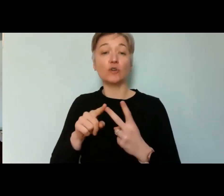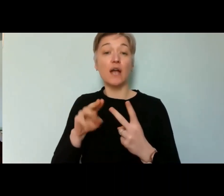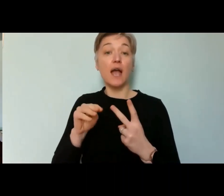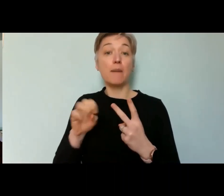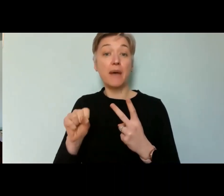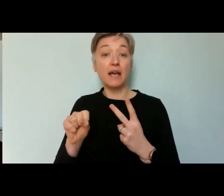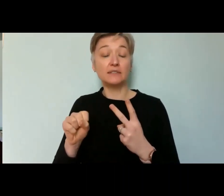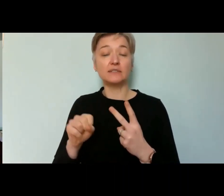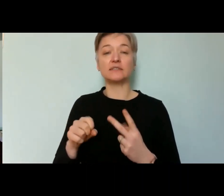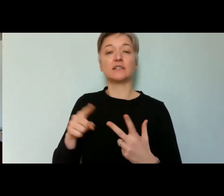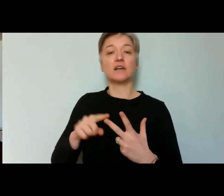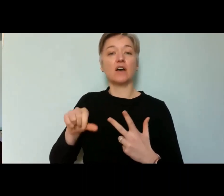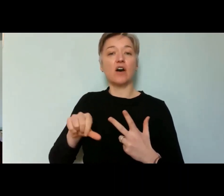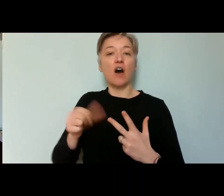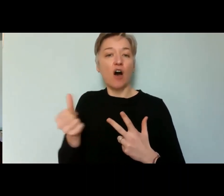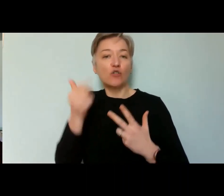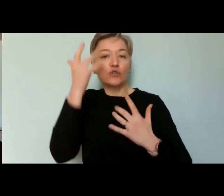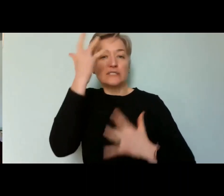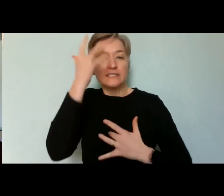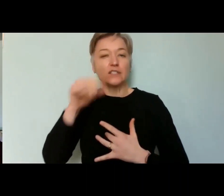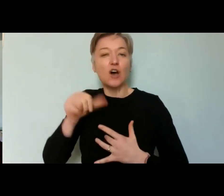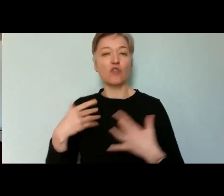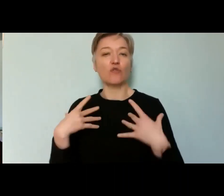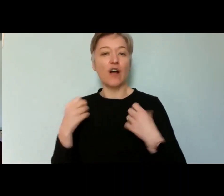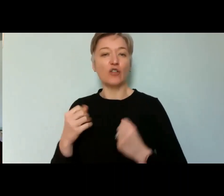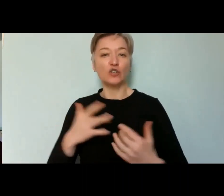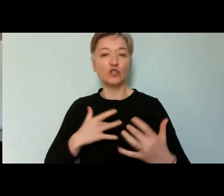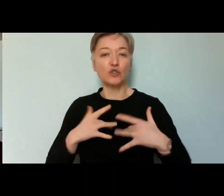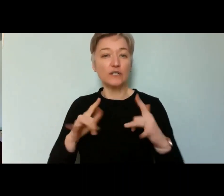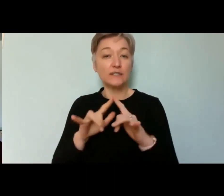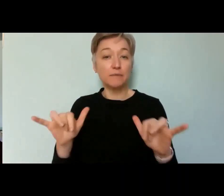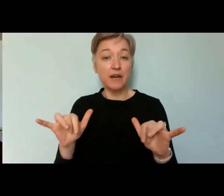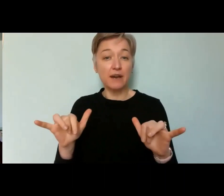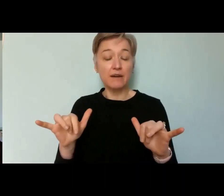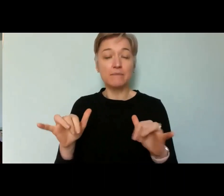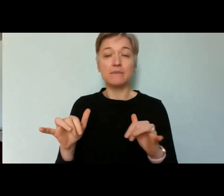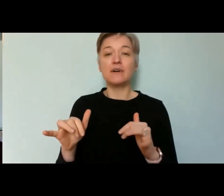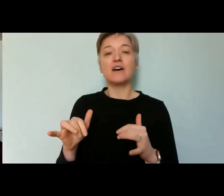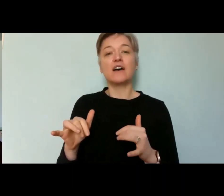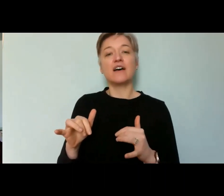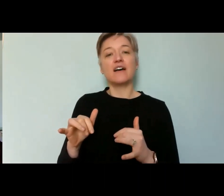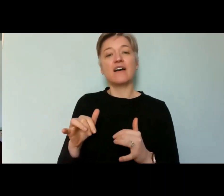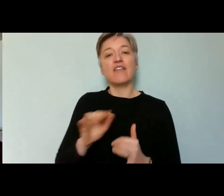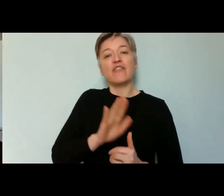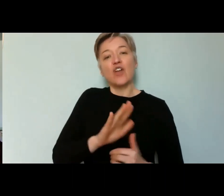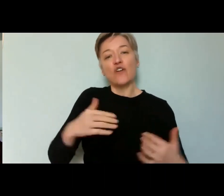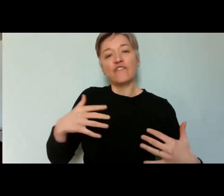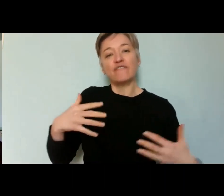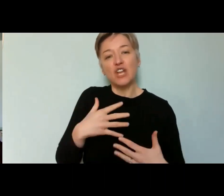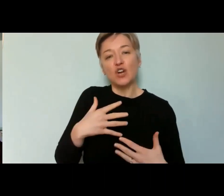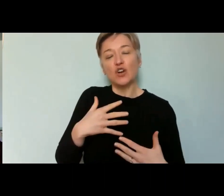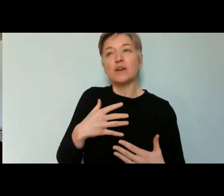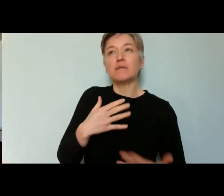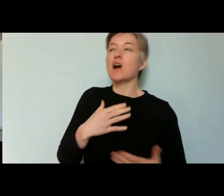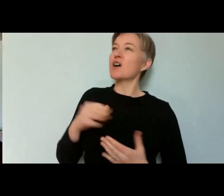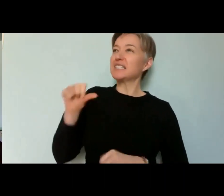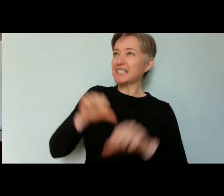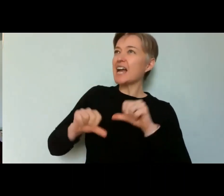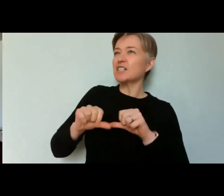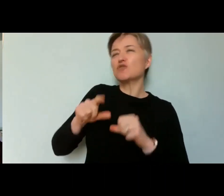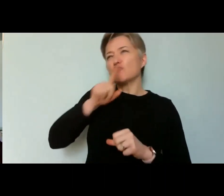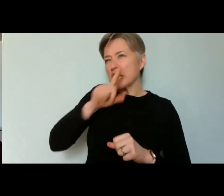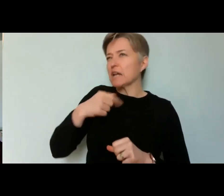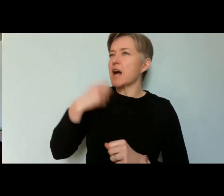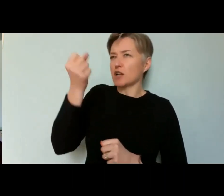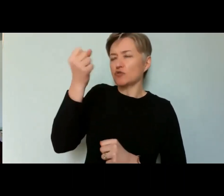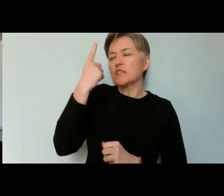have other underlying conditions and health concerns, their thing is based around the science may be real. I understand the